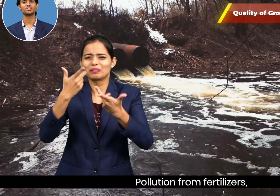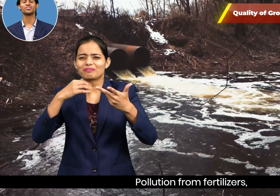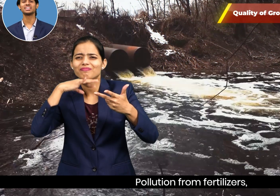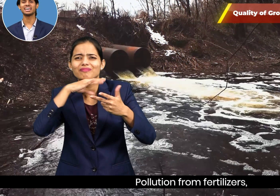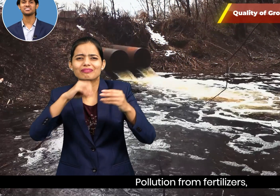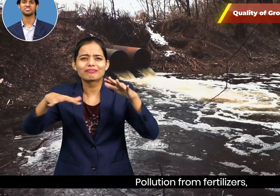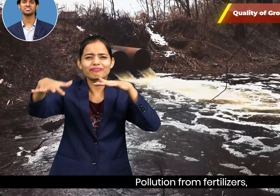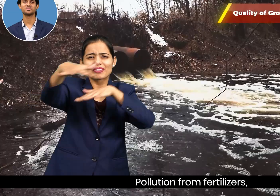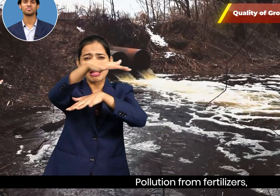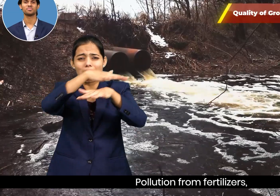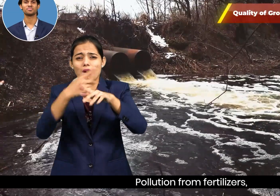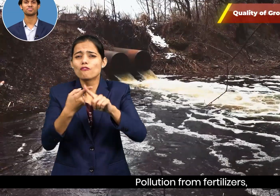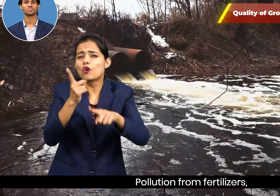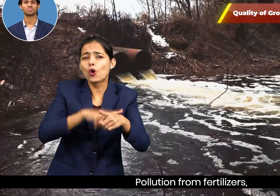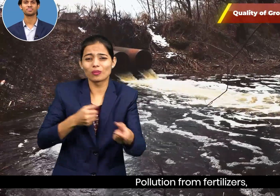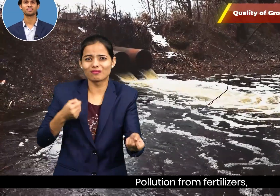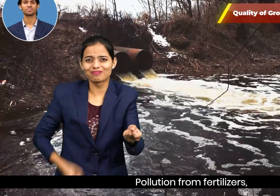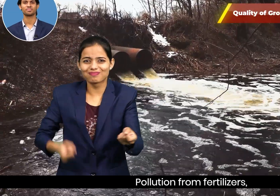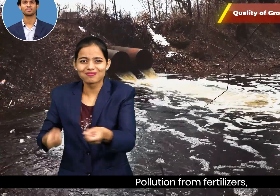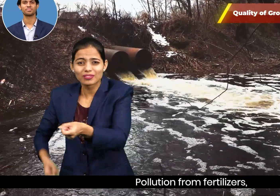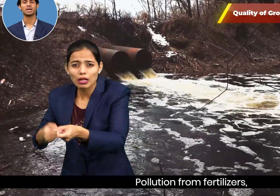Pollution from fertilizers,